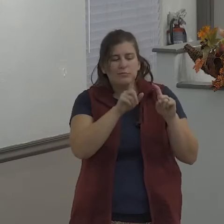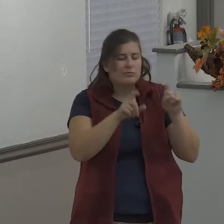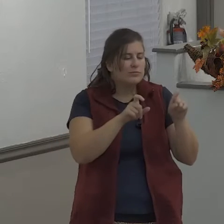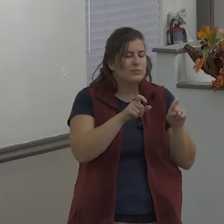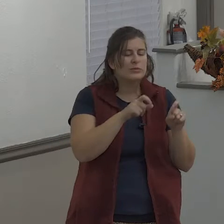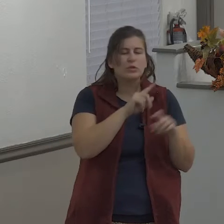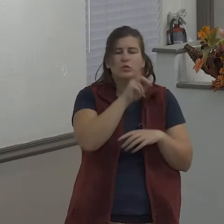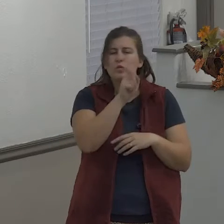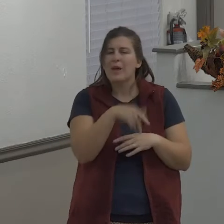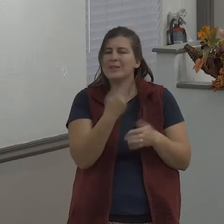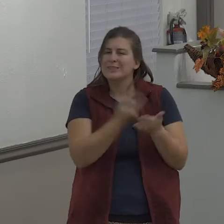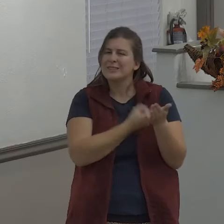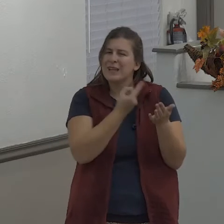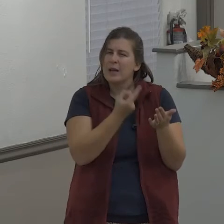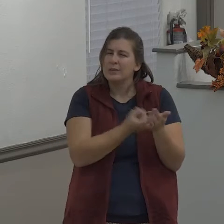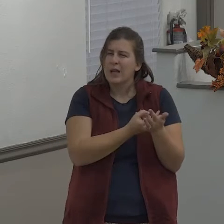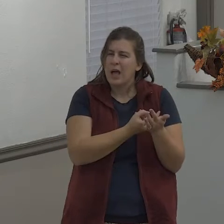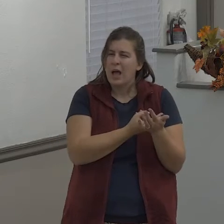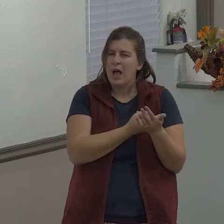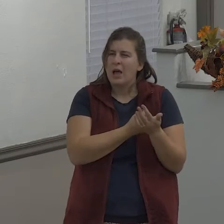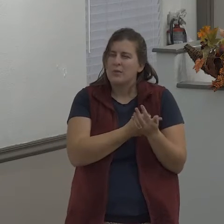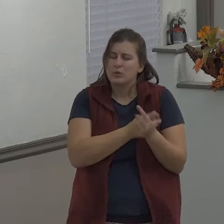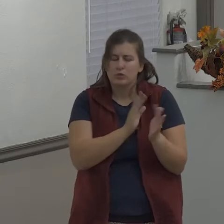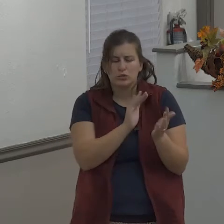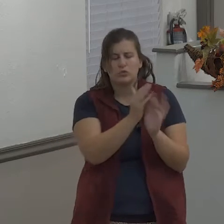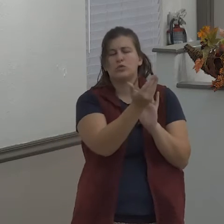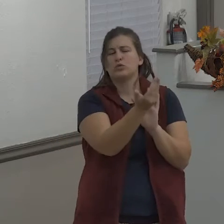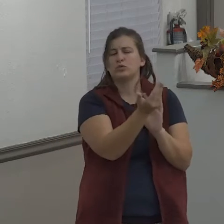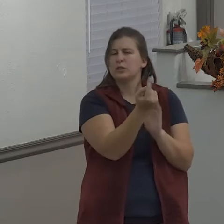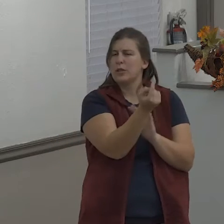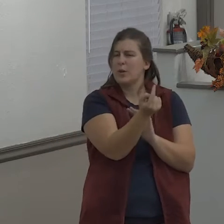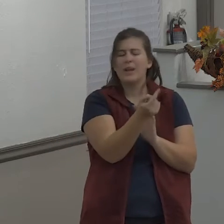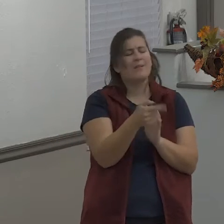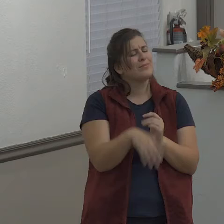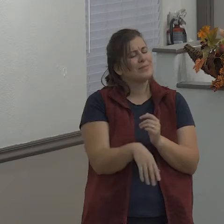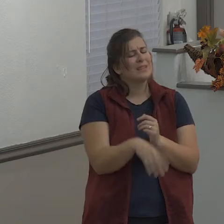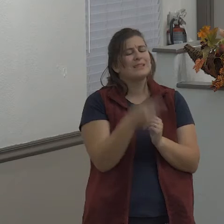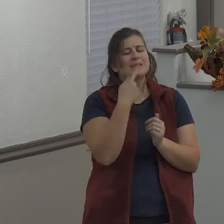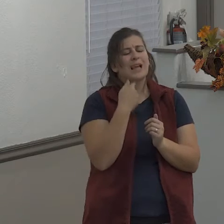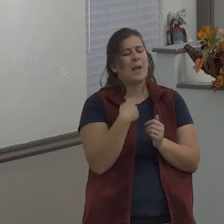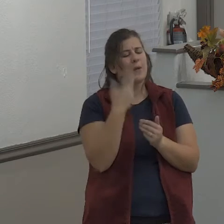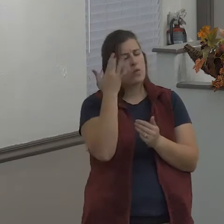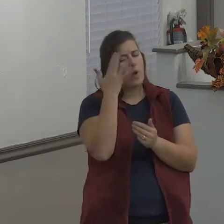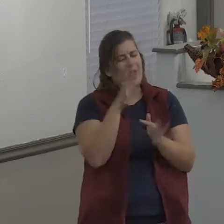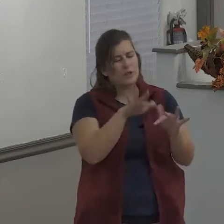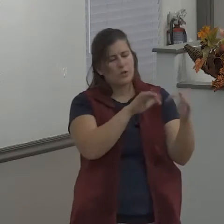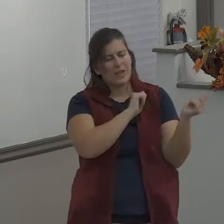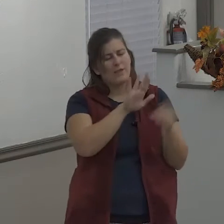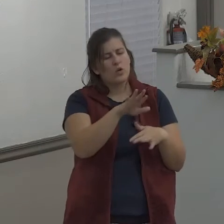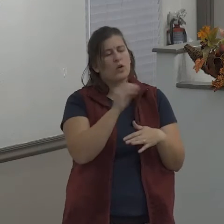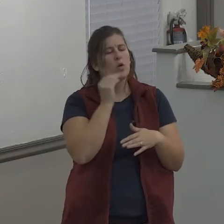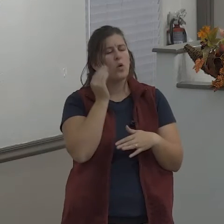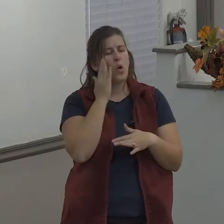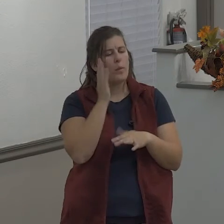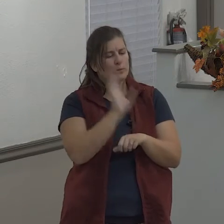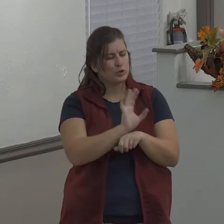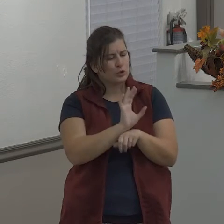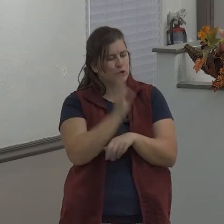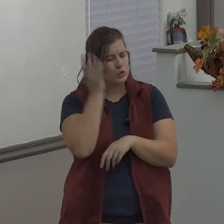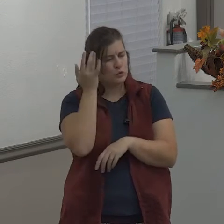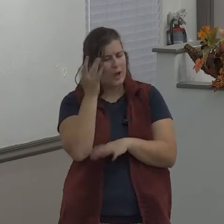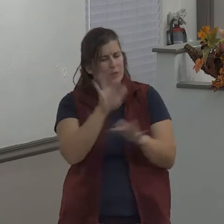And I ask the question sometimes when I'm in those situations, well, tell me, why'd you leave the church you were in?